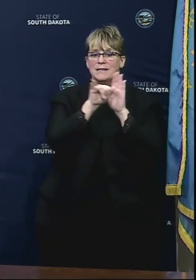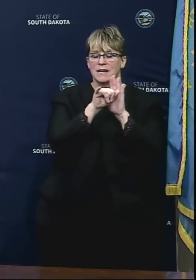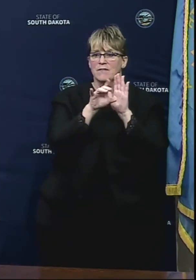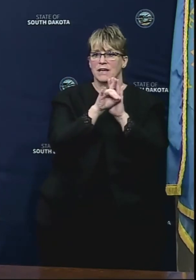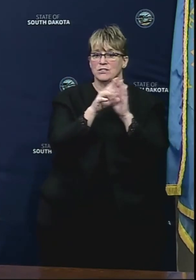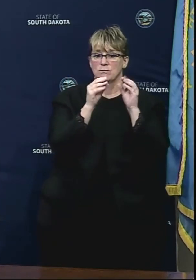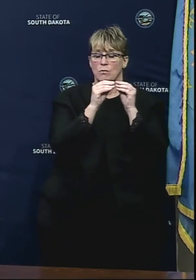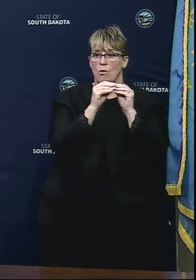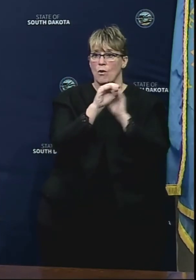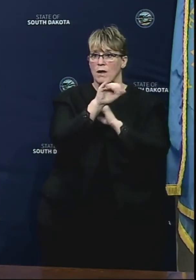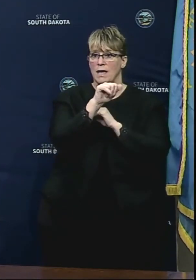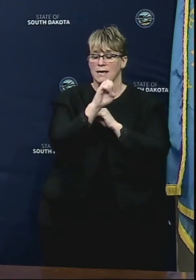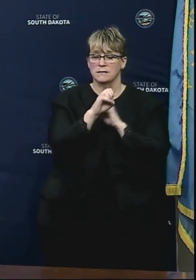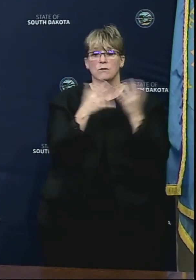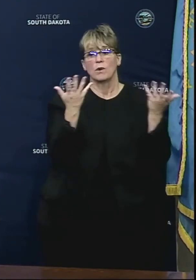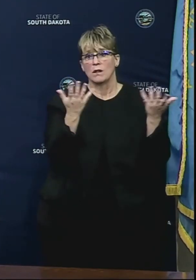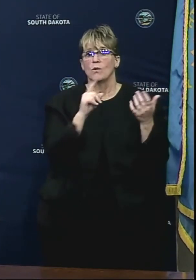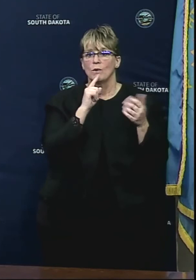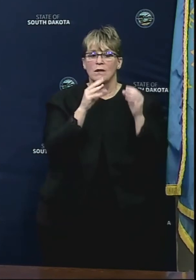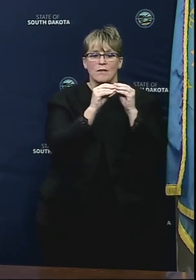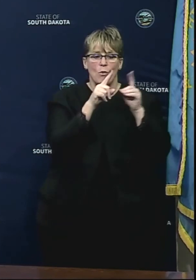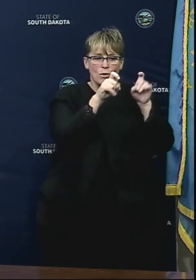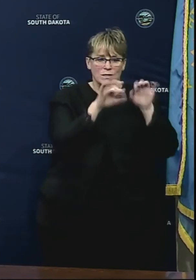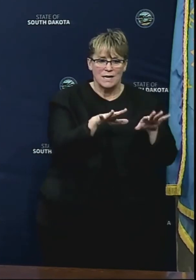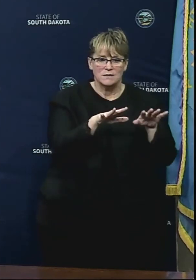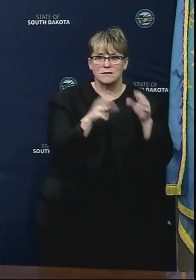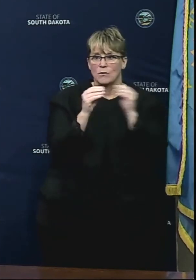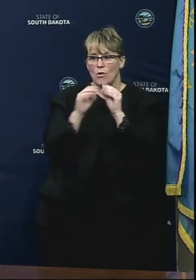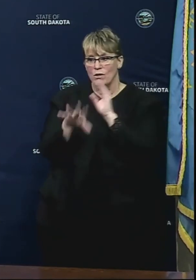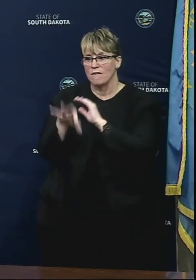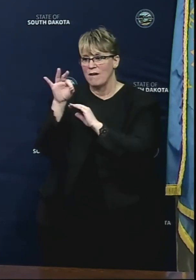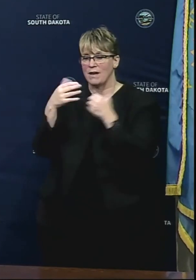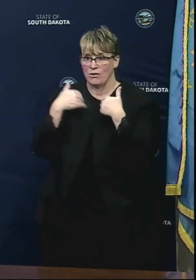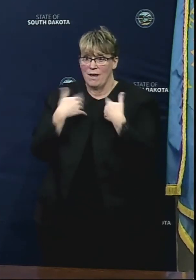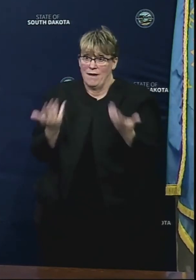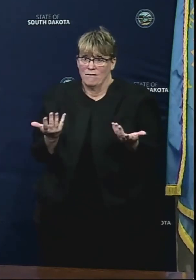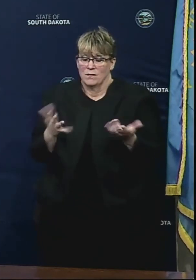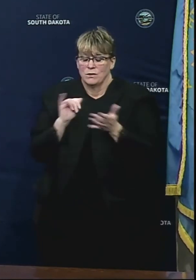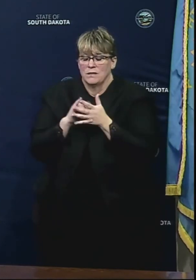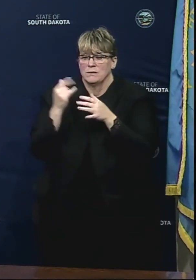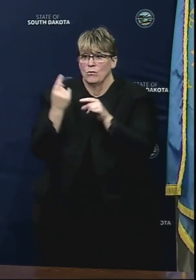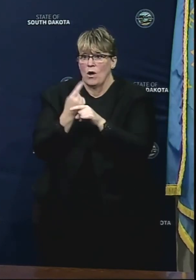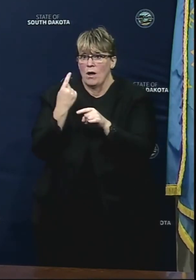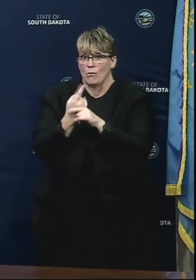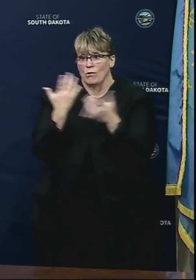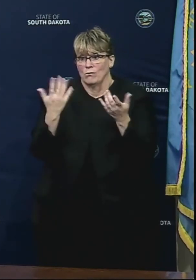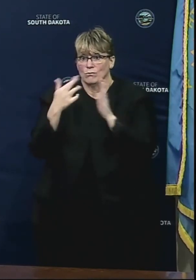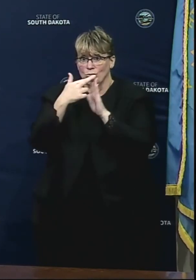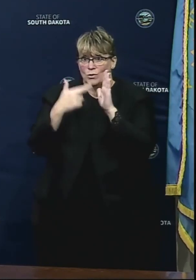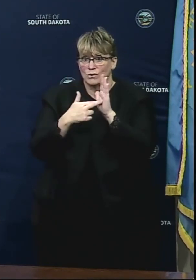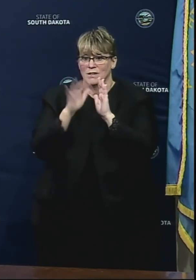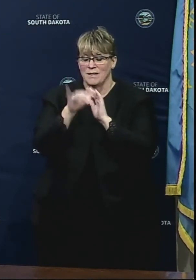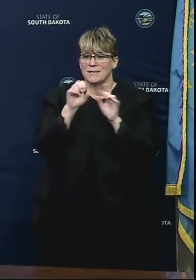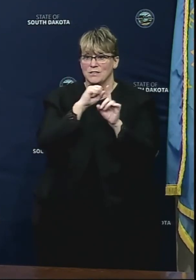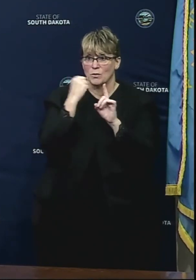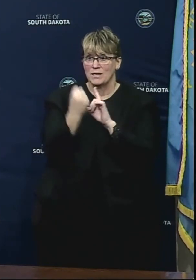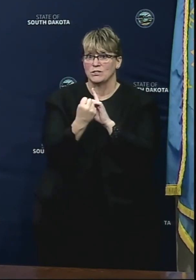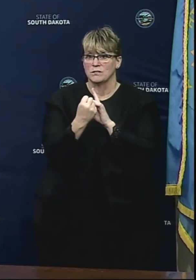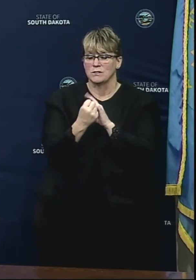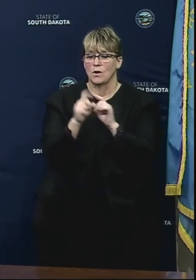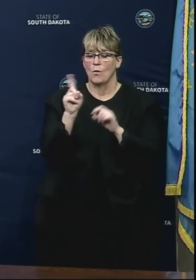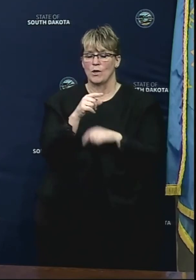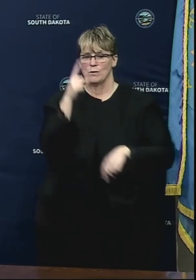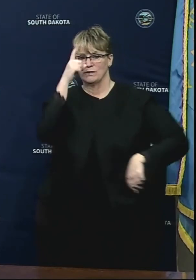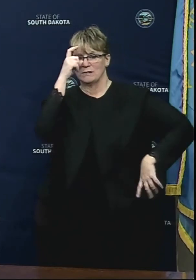identification of more cases. So the more that you test, the more cases you're going to find. And so that's proper protocol in a situation where you